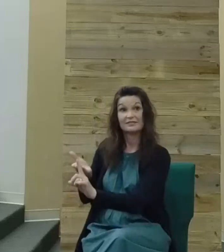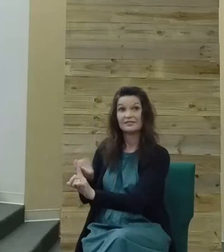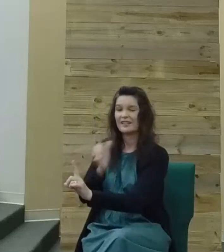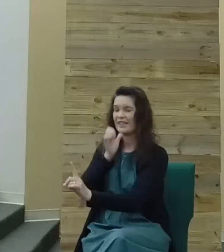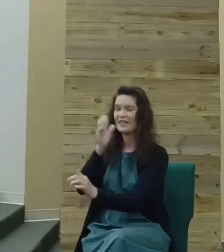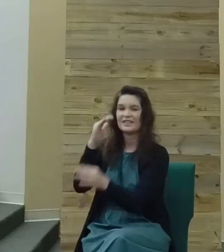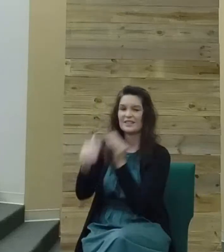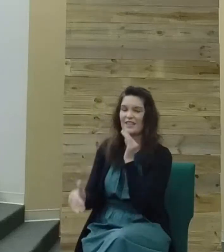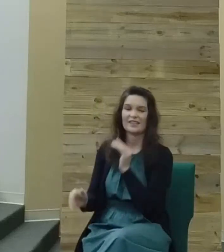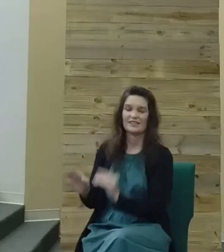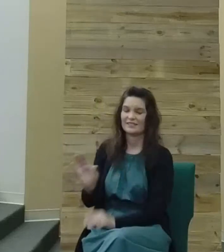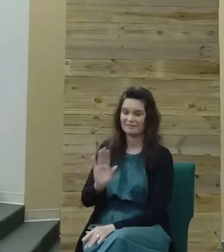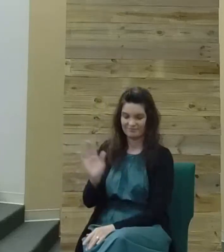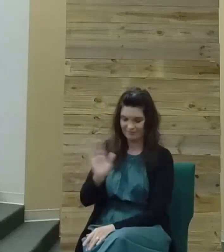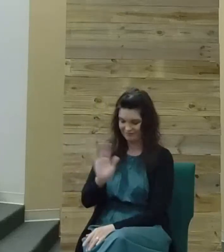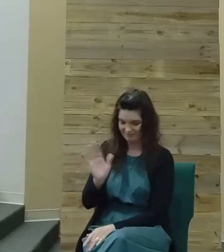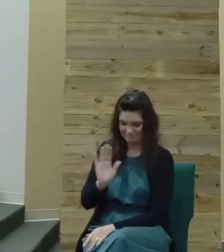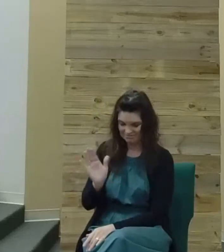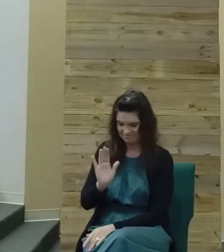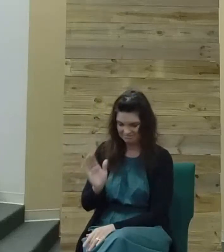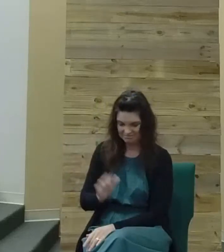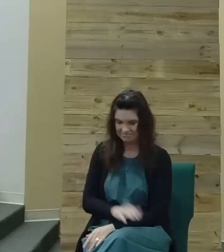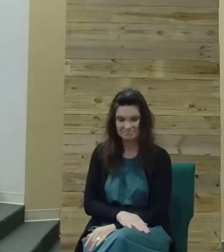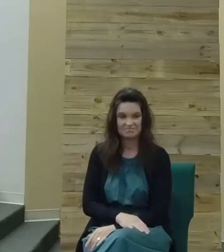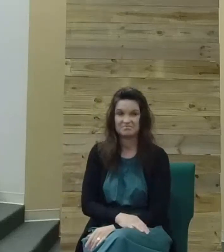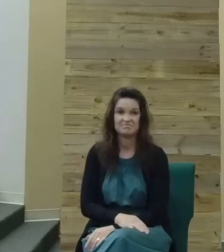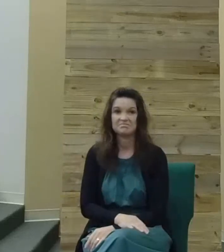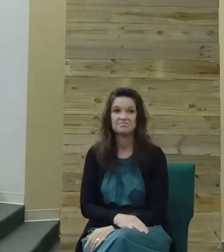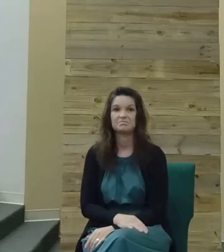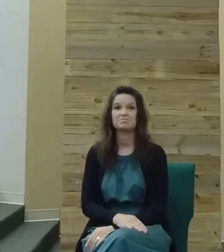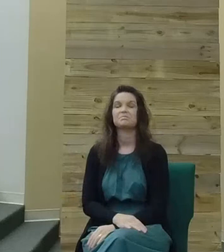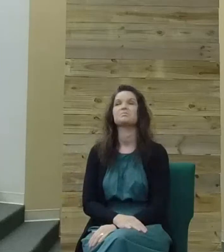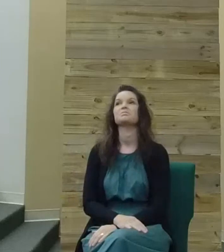But that's not the end of the verse.